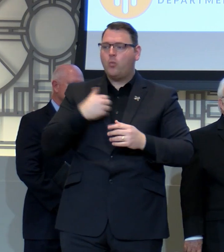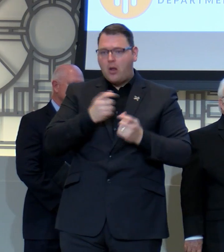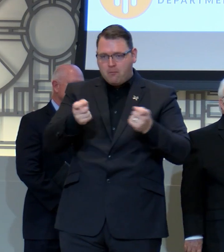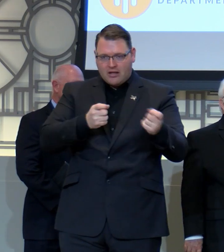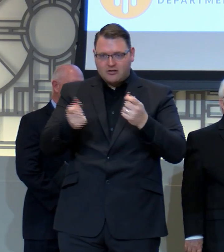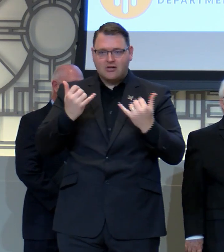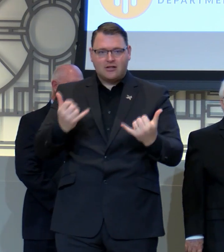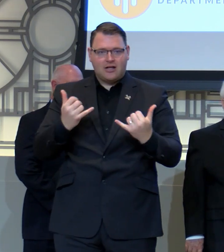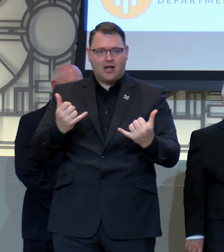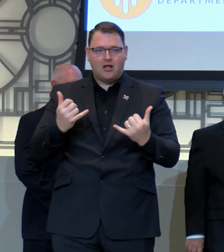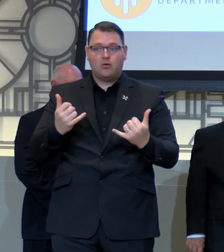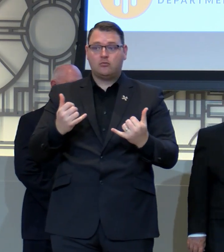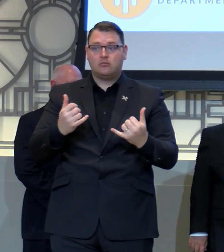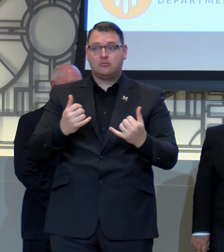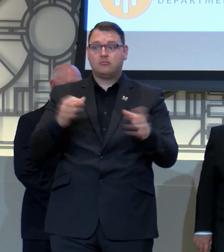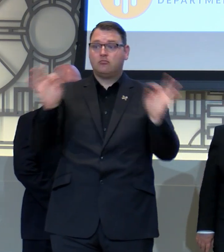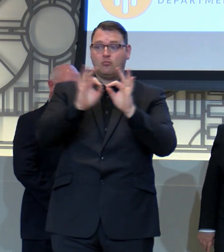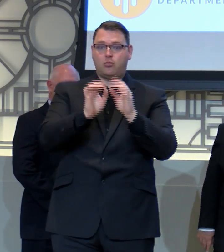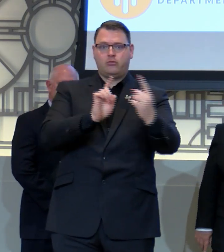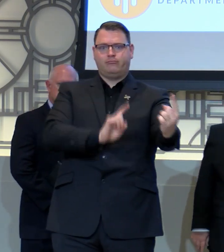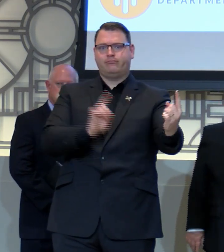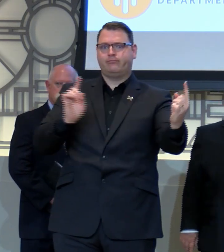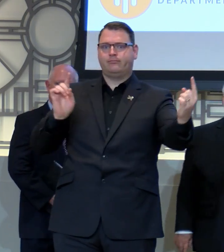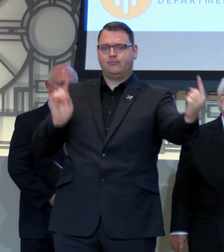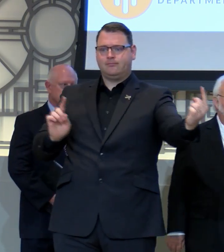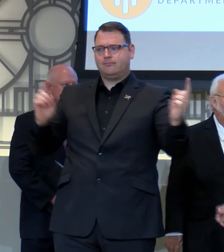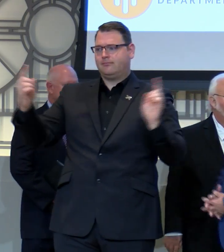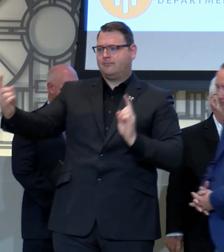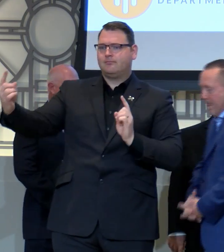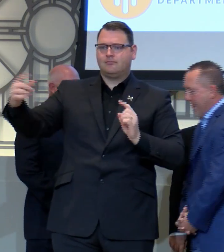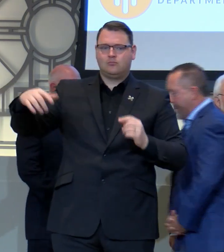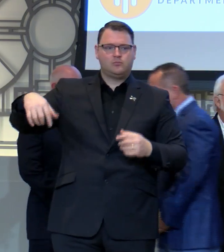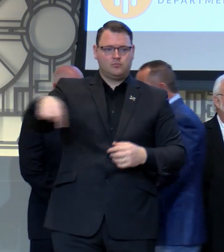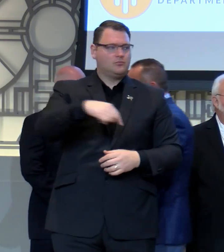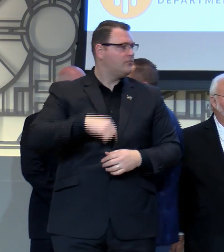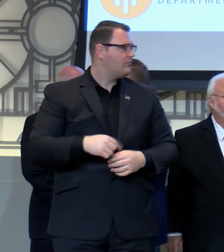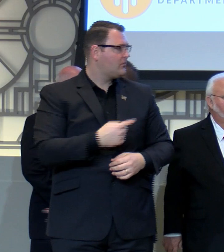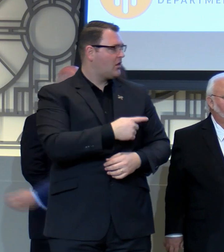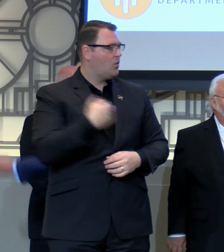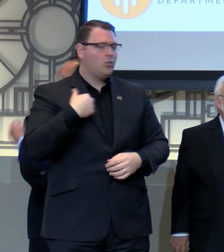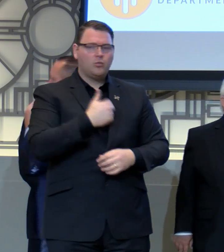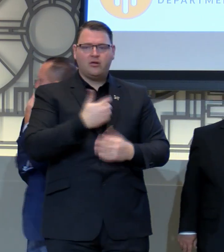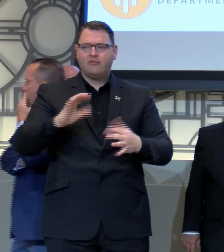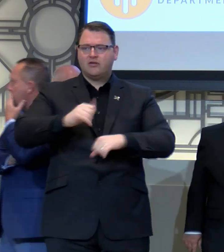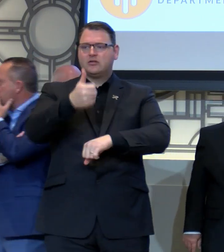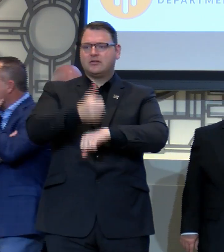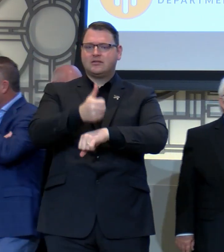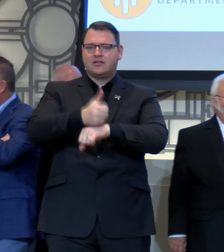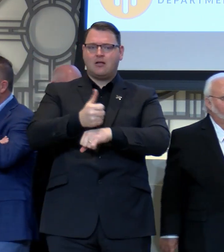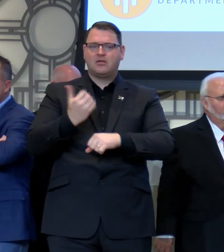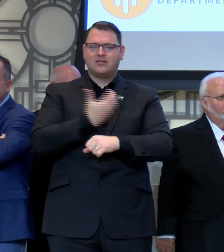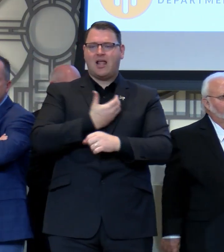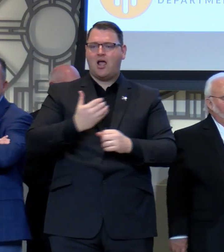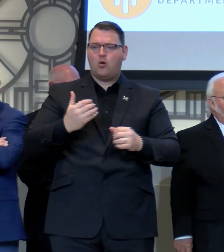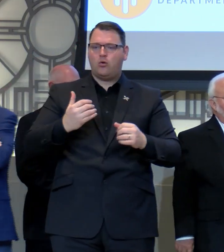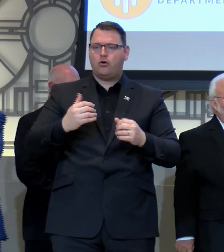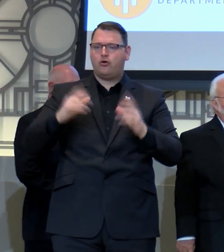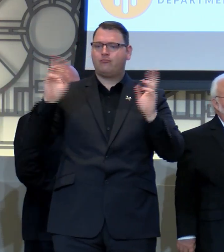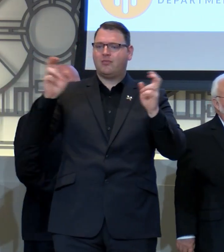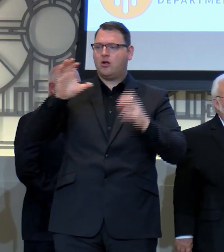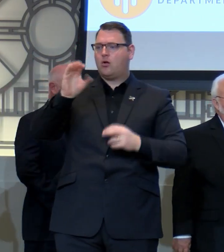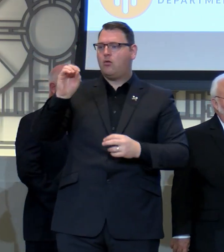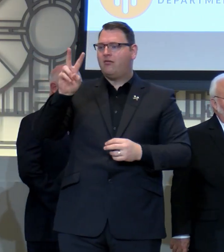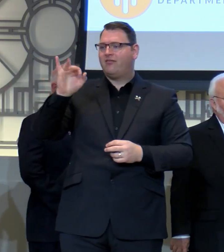I would anticipate we'll continue to manage it. We have actually established a position in our store called the COVID Action